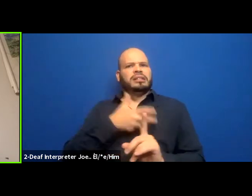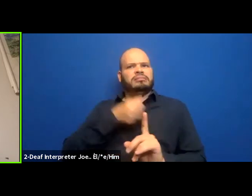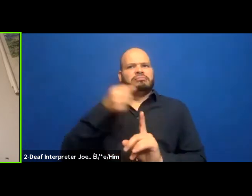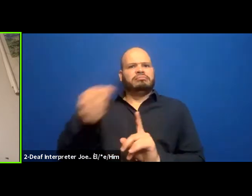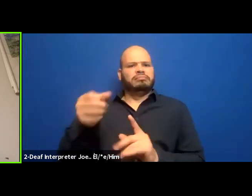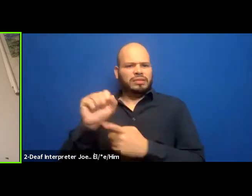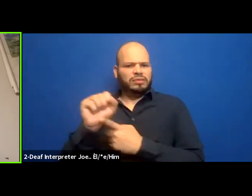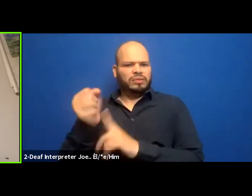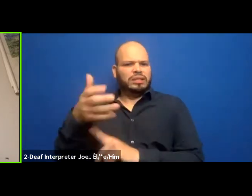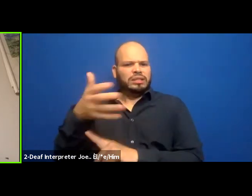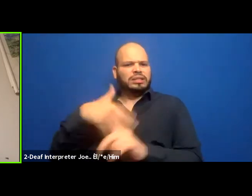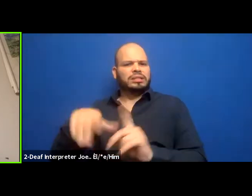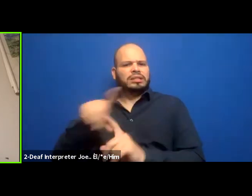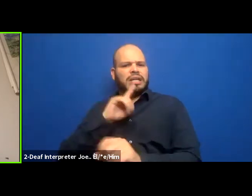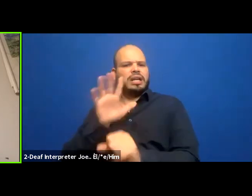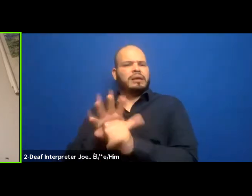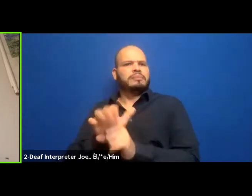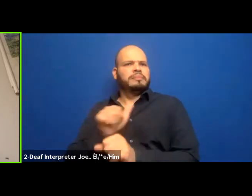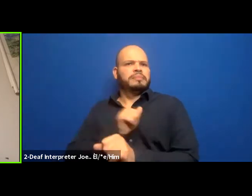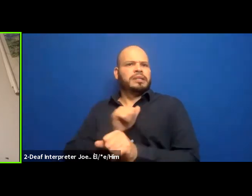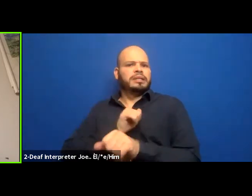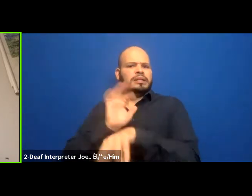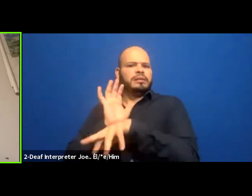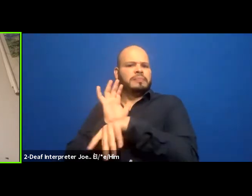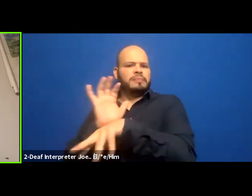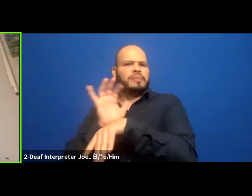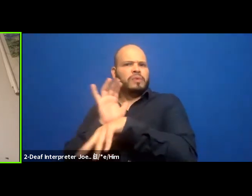we was really building relationships with each other.